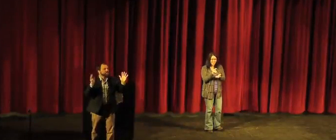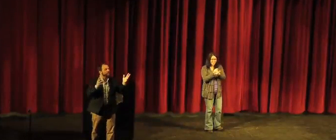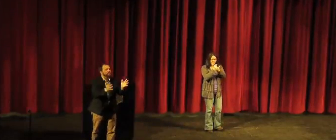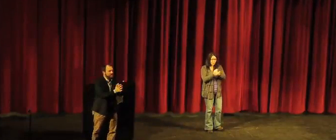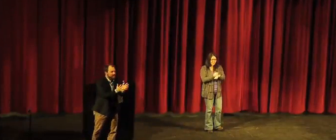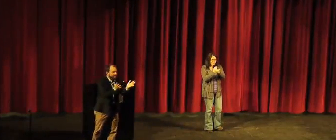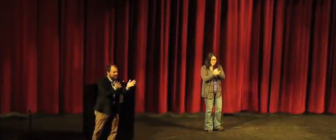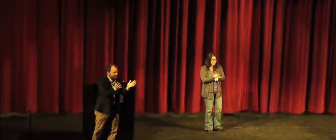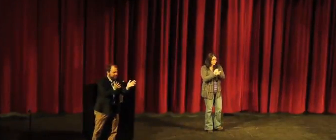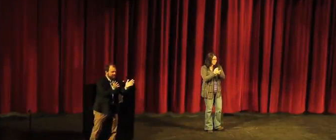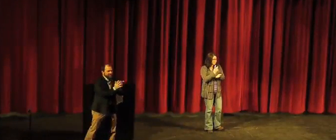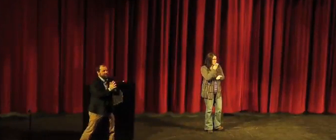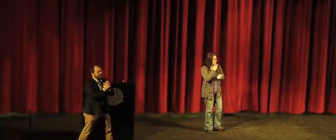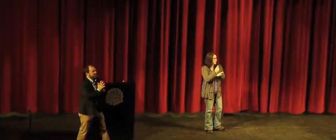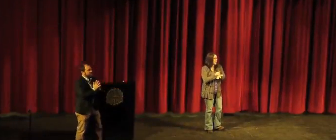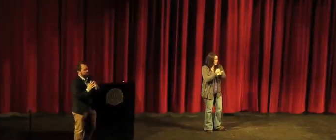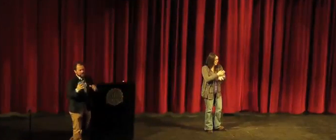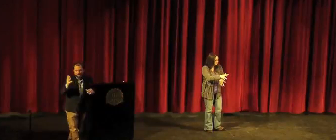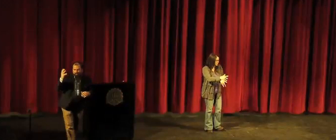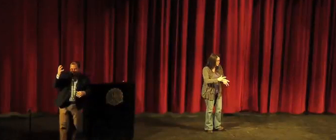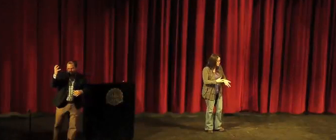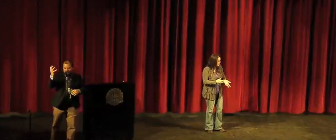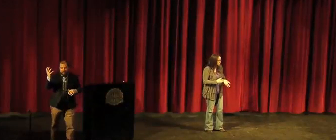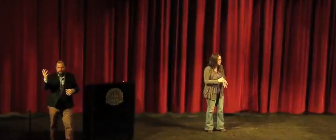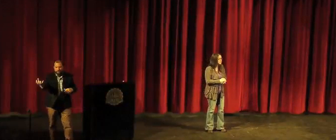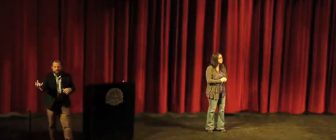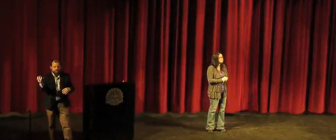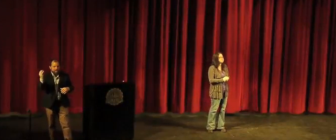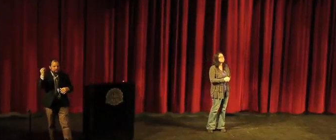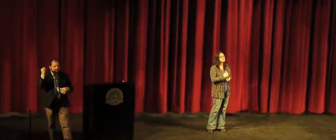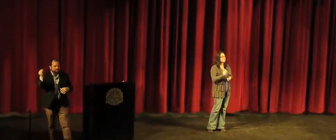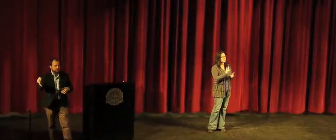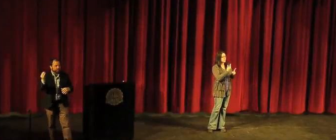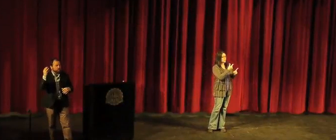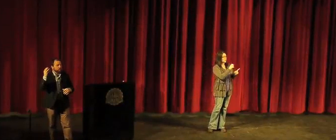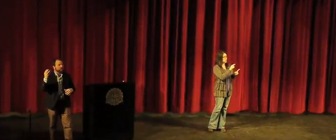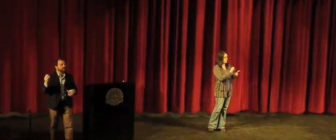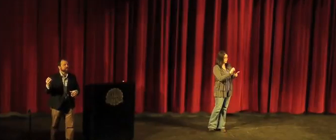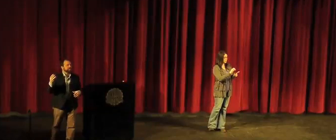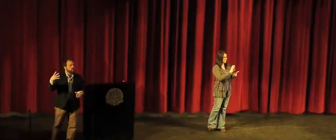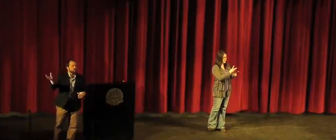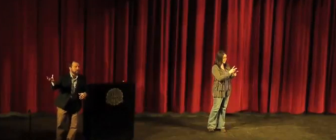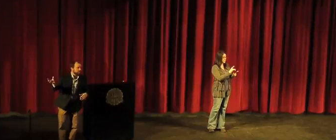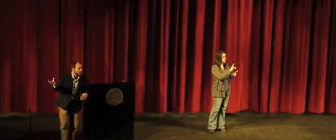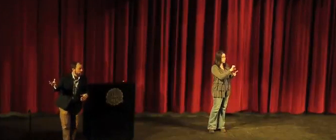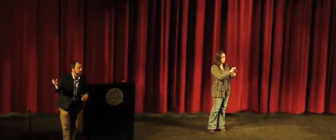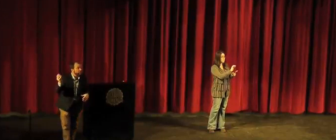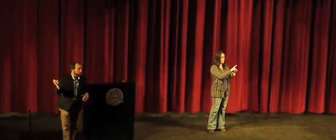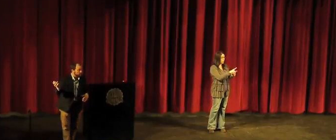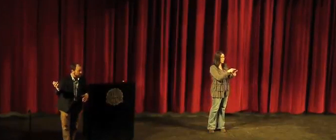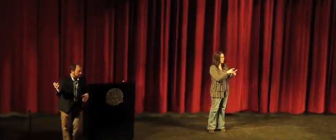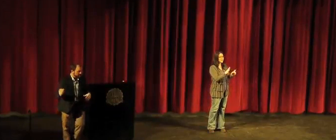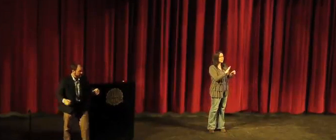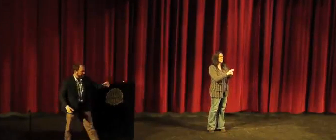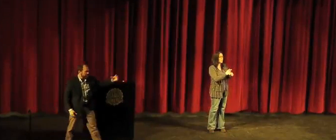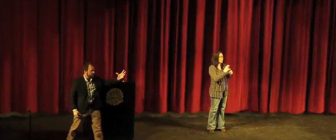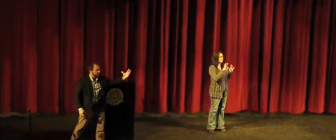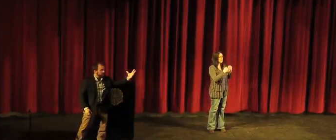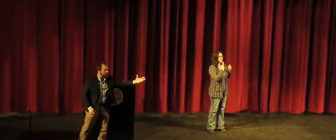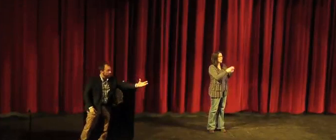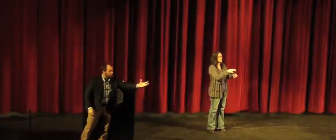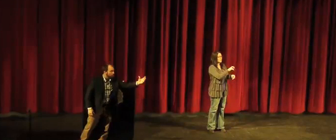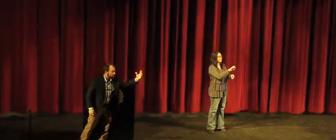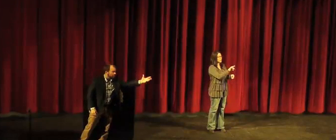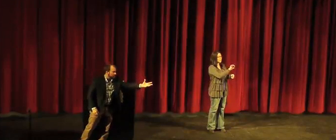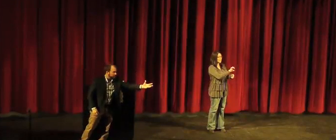Therapist. Speech therapist. Yes, thank you. So you've got George VI, the Duke of York. His whole family calls him Bertie, and you've